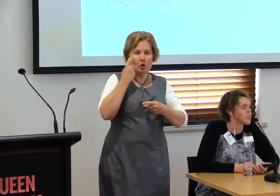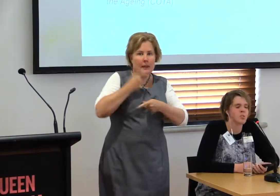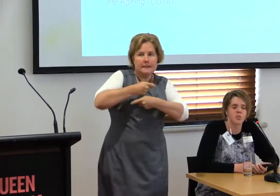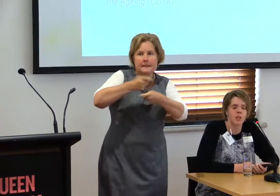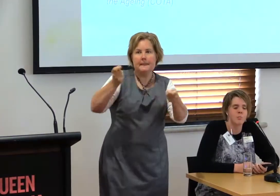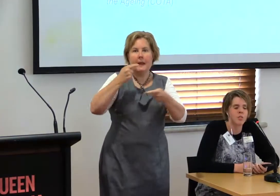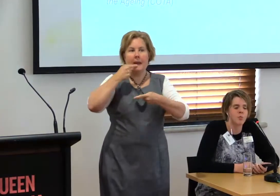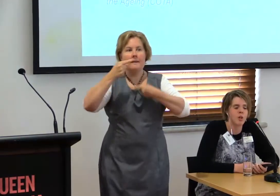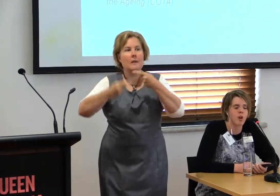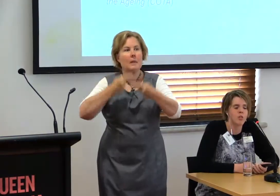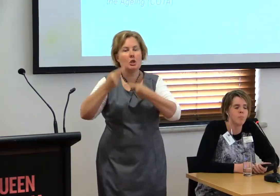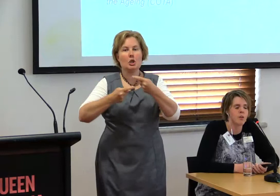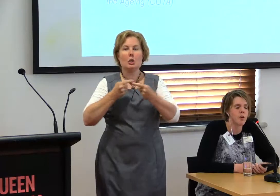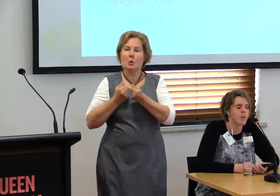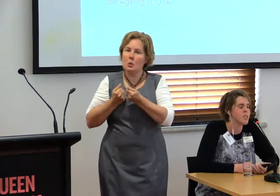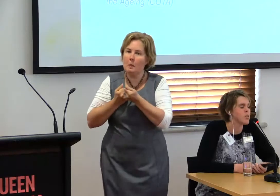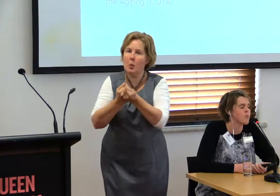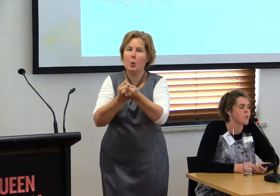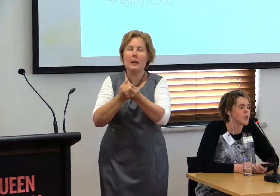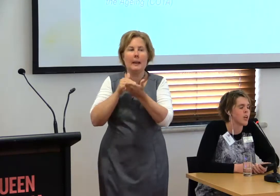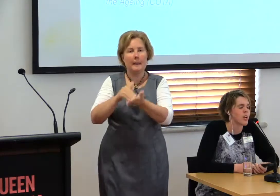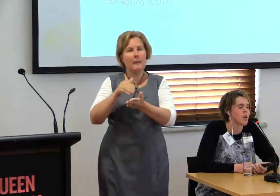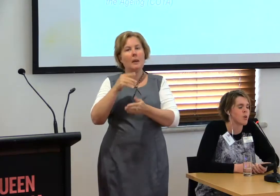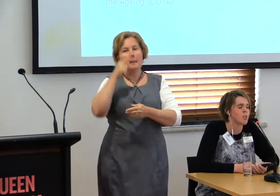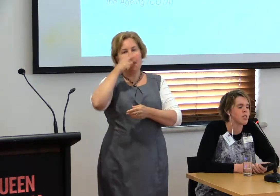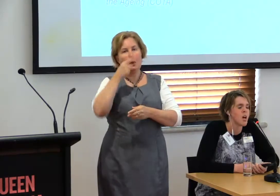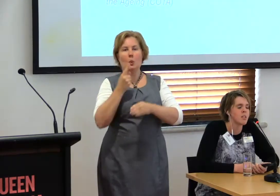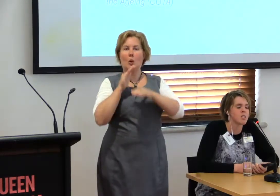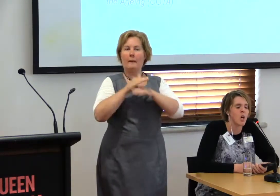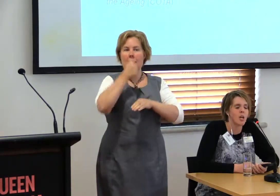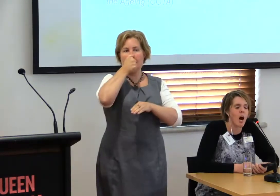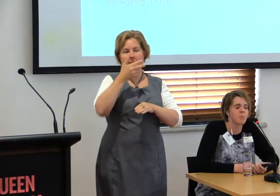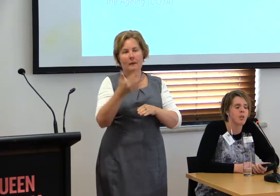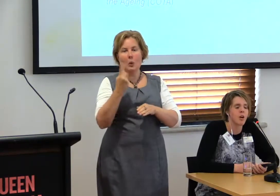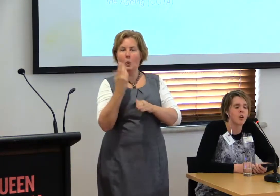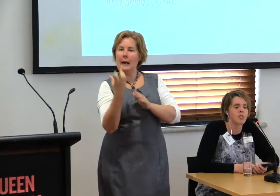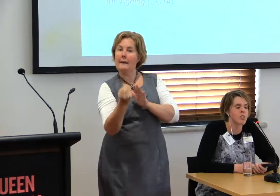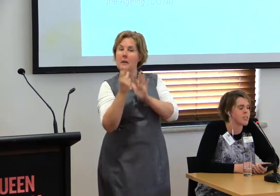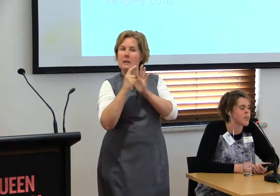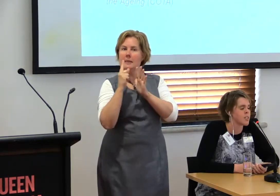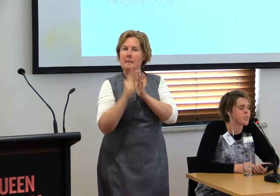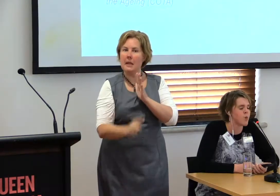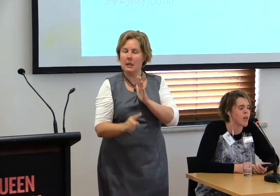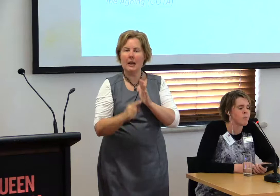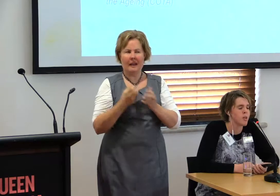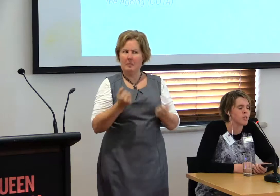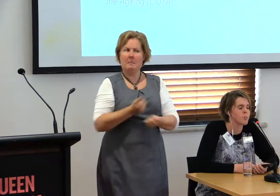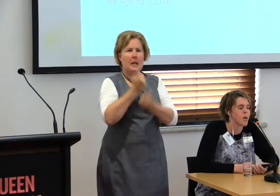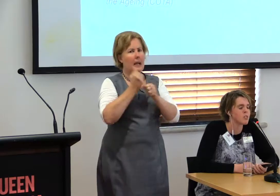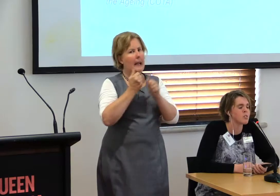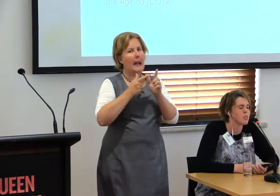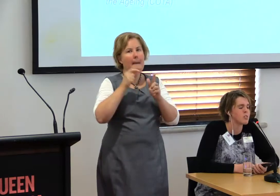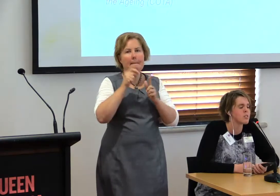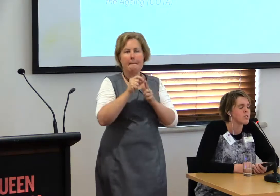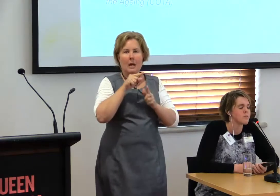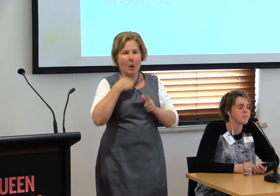Blind Citizens Australia has been doing a great job, but I think we need to learn from each other here, because there's a lot of gaps, and I'd just like to get a sense of what's happening in this